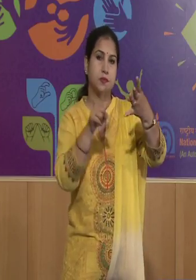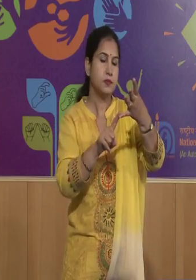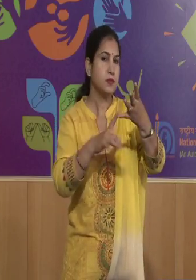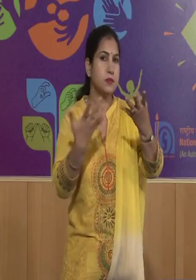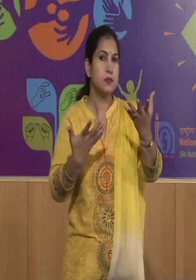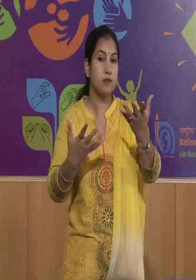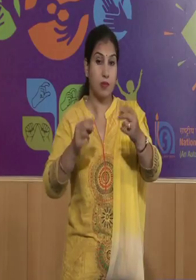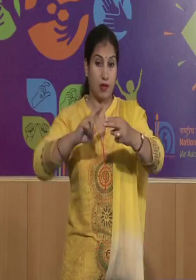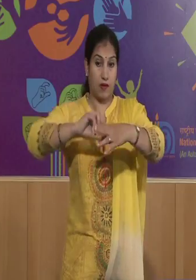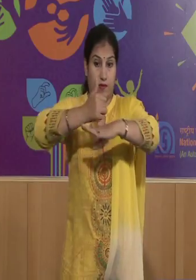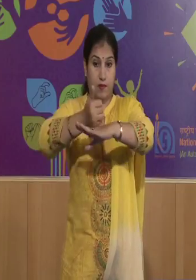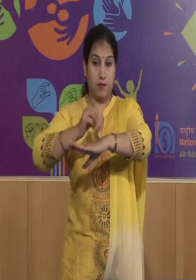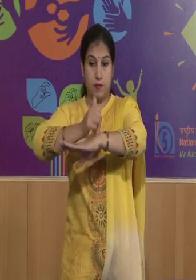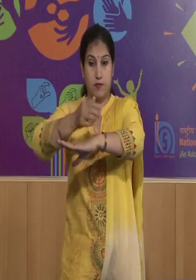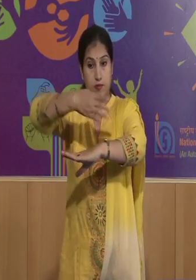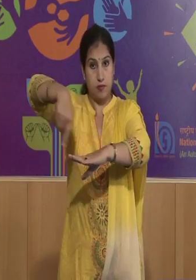Impact of the Industrial Revolution.